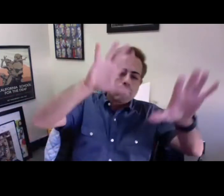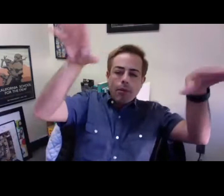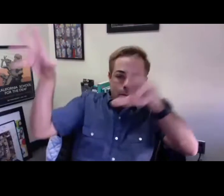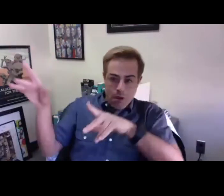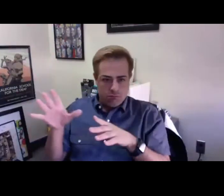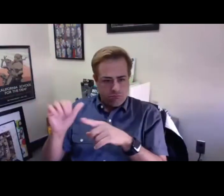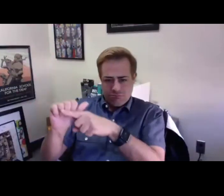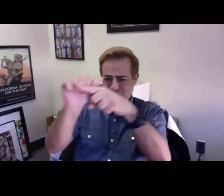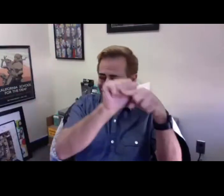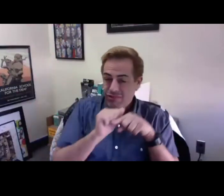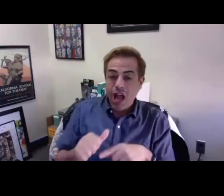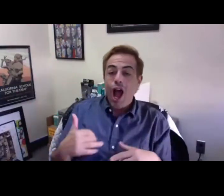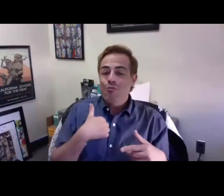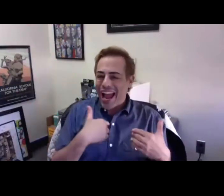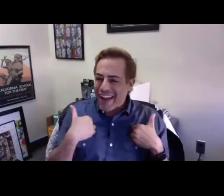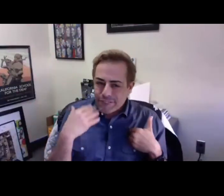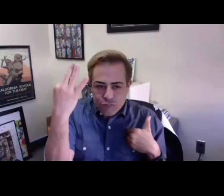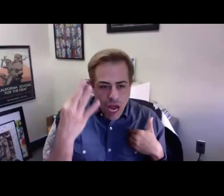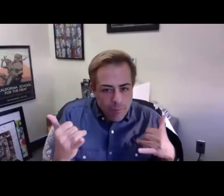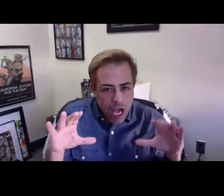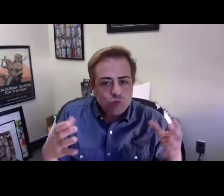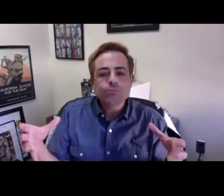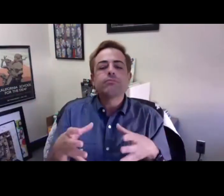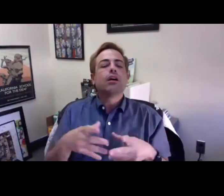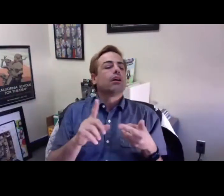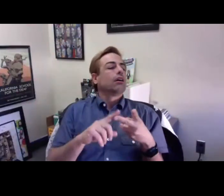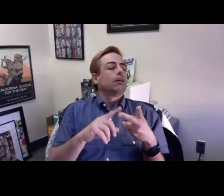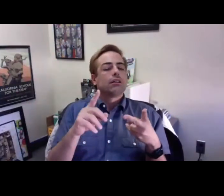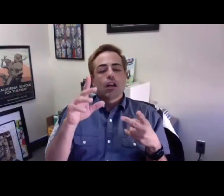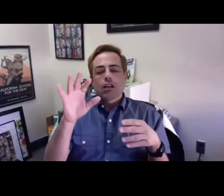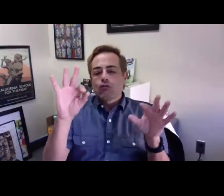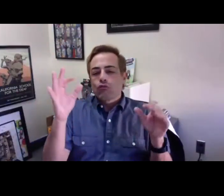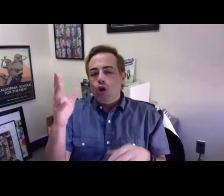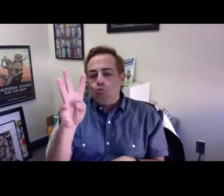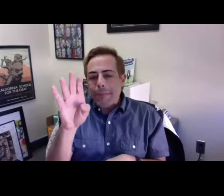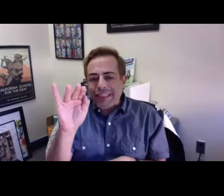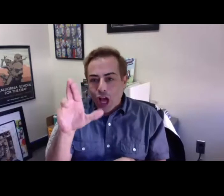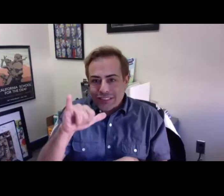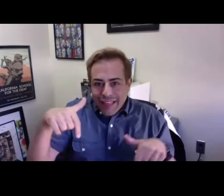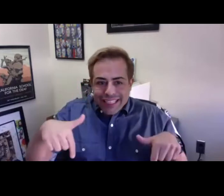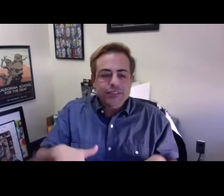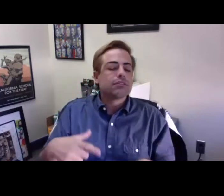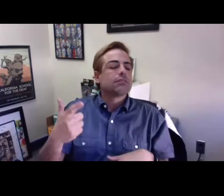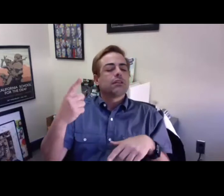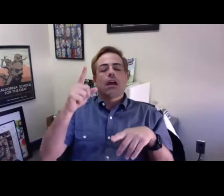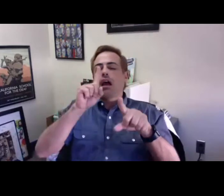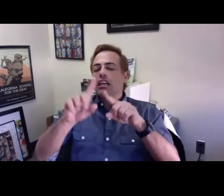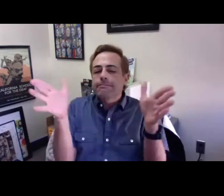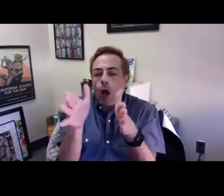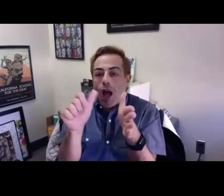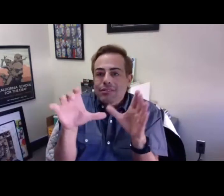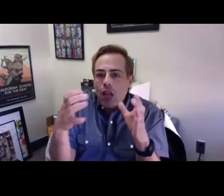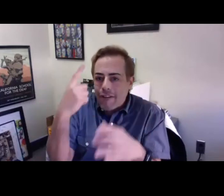which skills belong where and provide training. We have a Friday play group. We have webinars